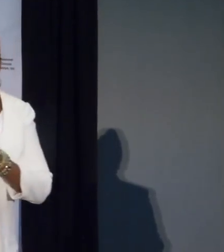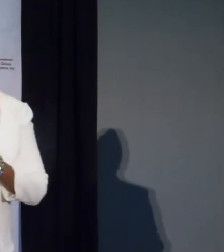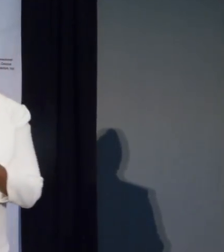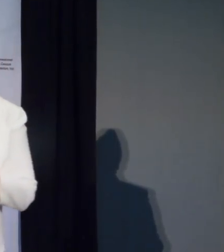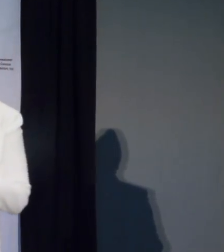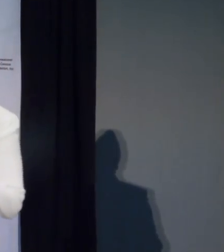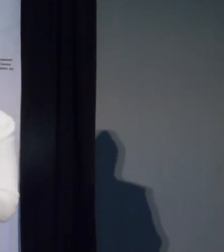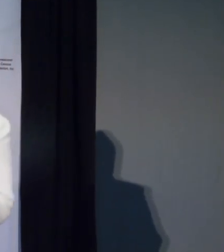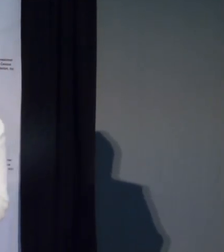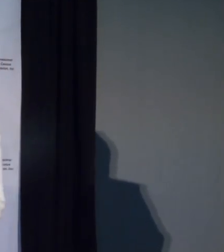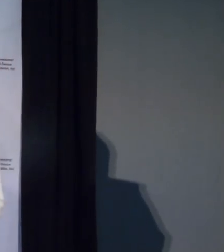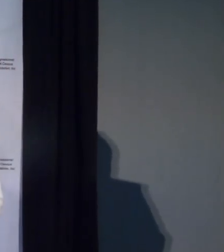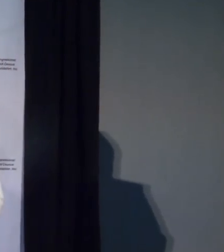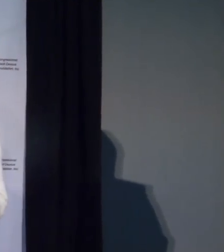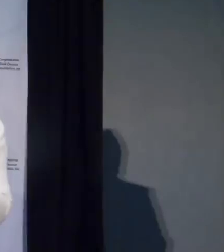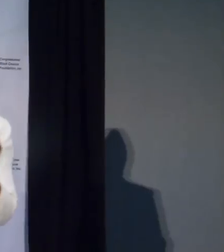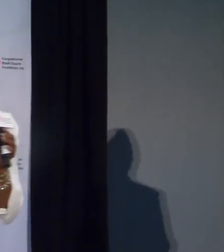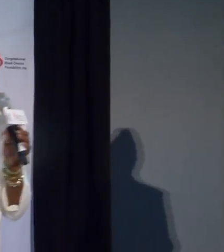Check your vision